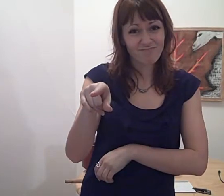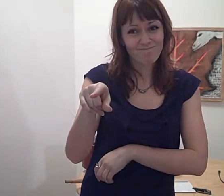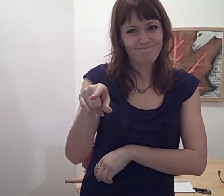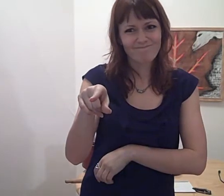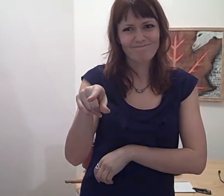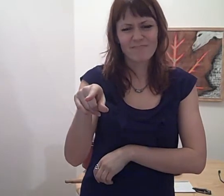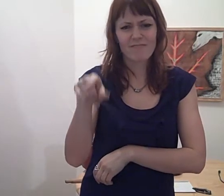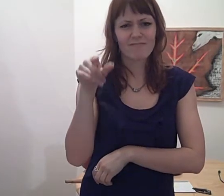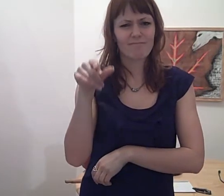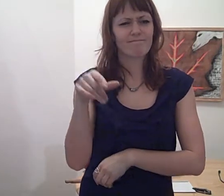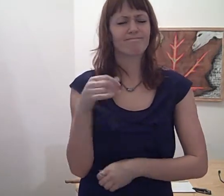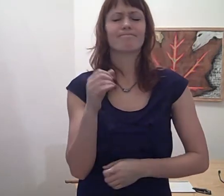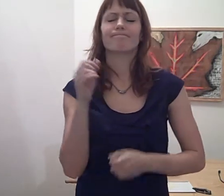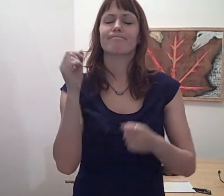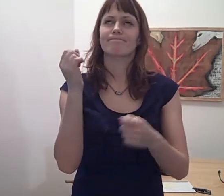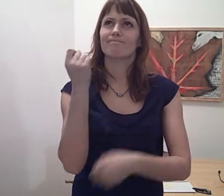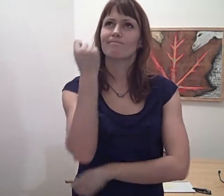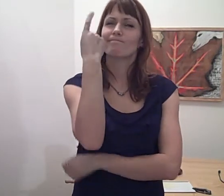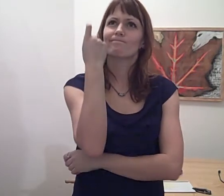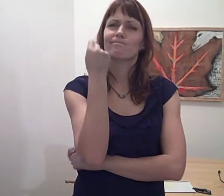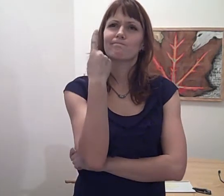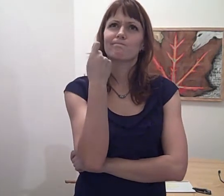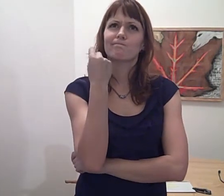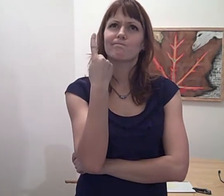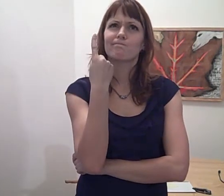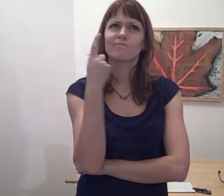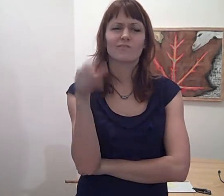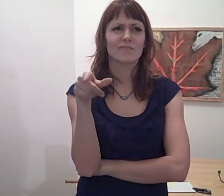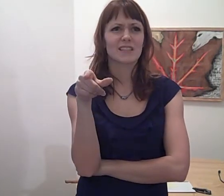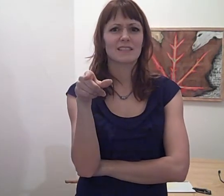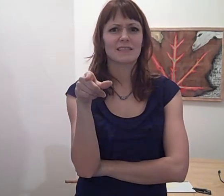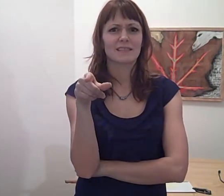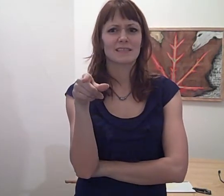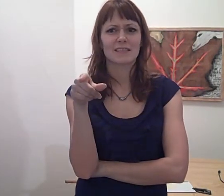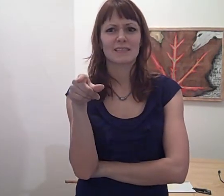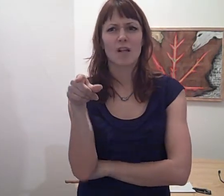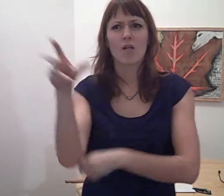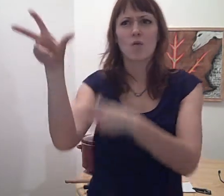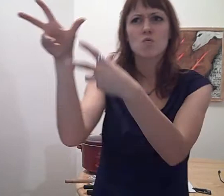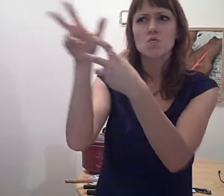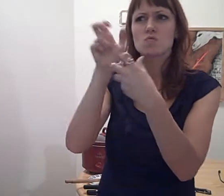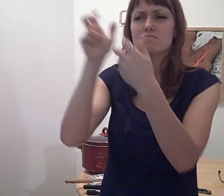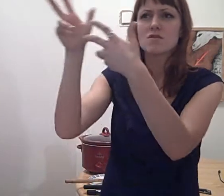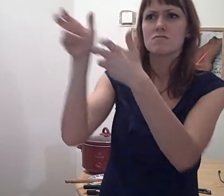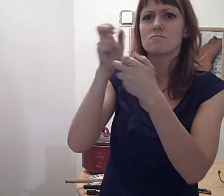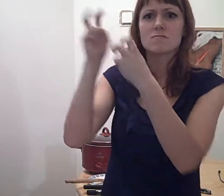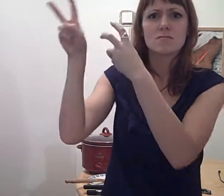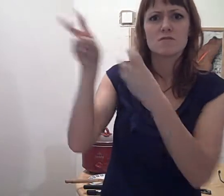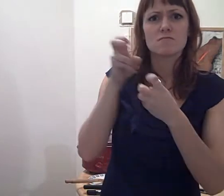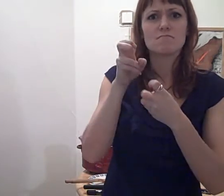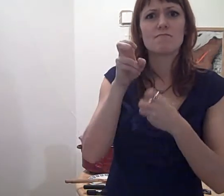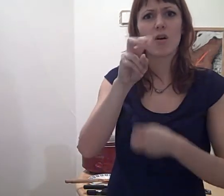radiation, wavelength, converting it into an electron. What if we combined it